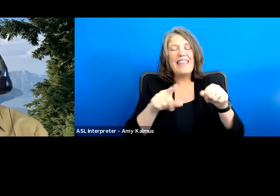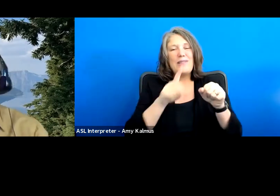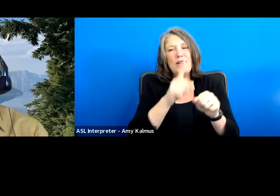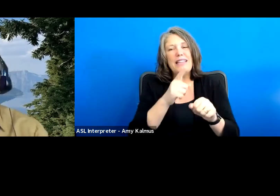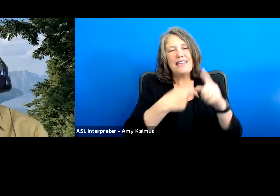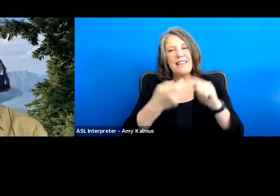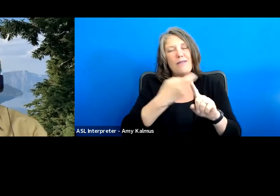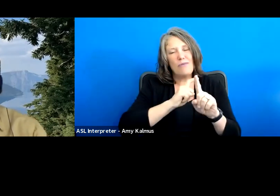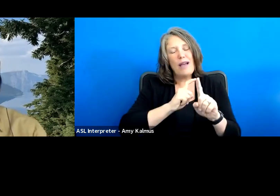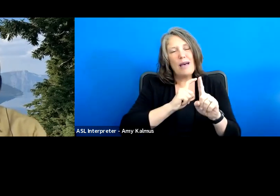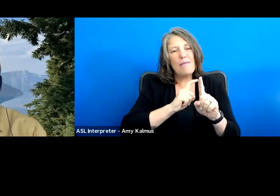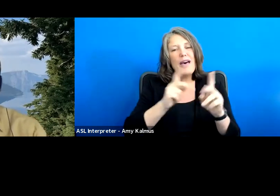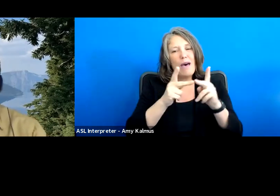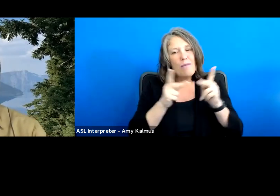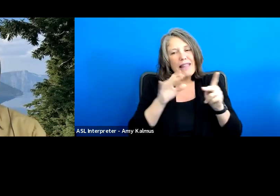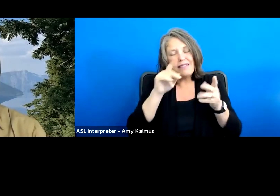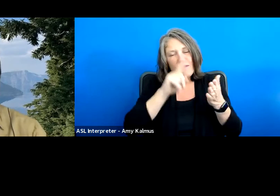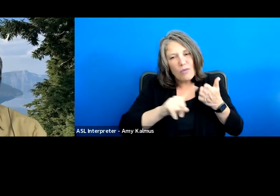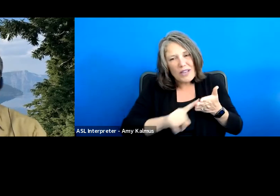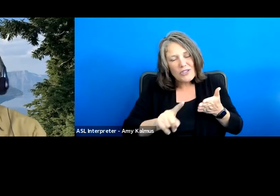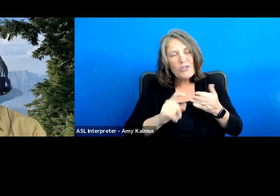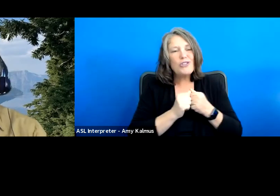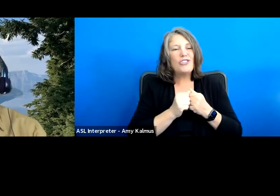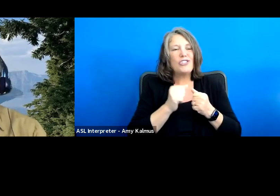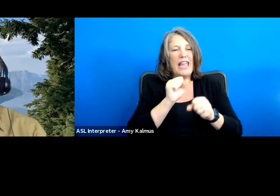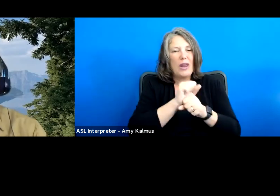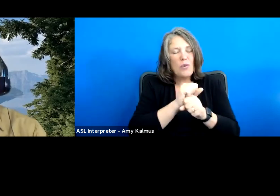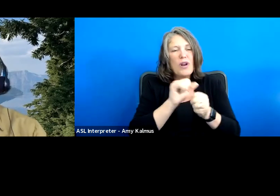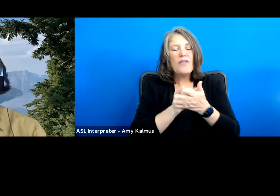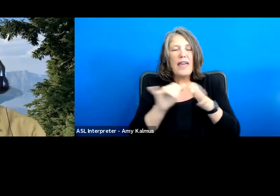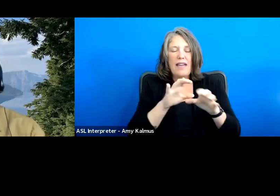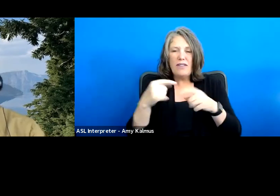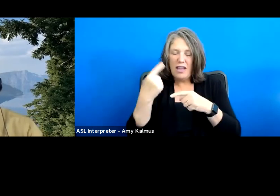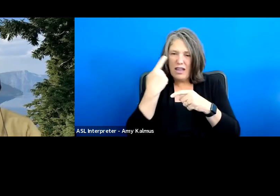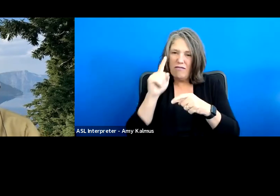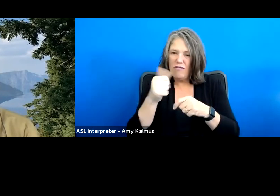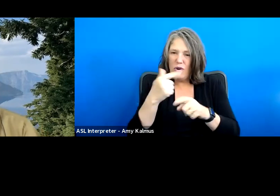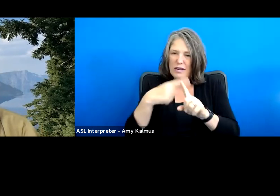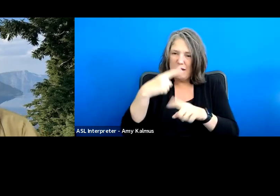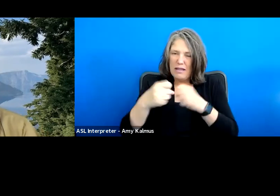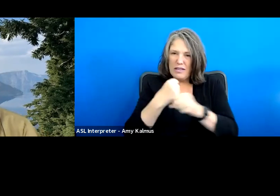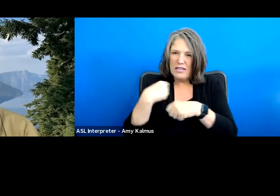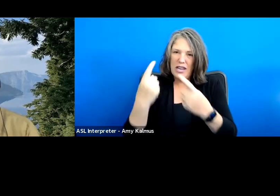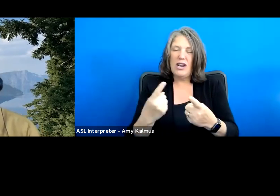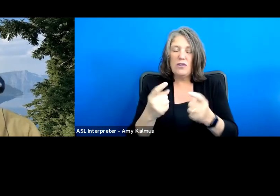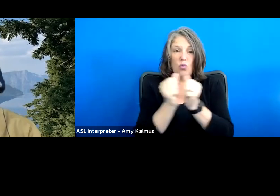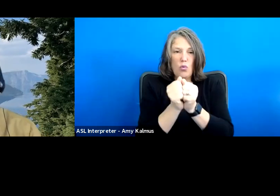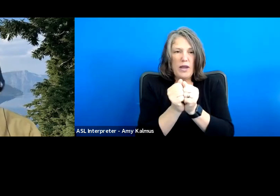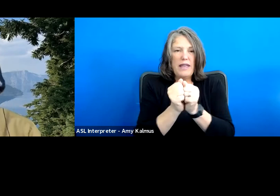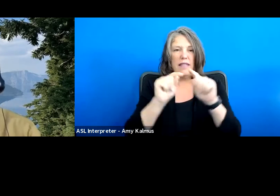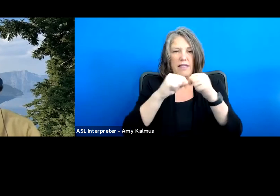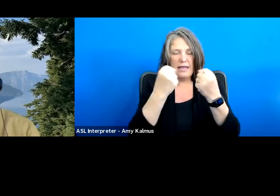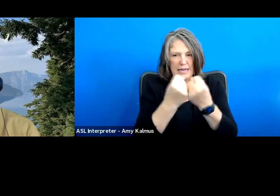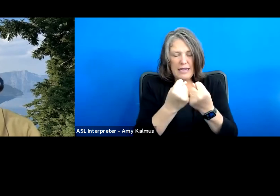a base of research and work that I've done over the last 10 plus years with